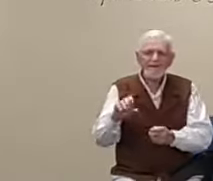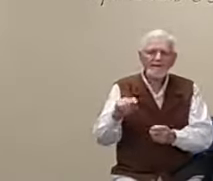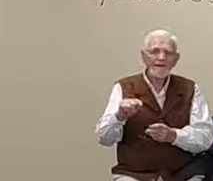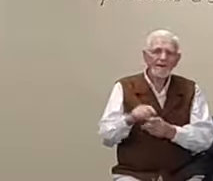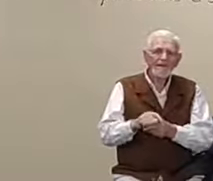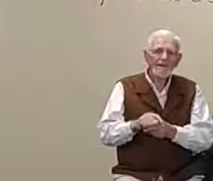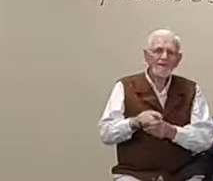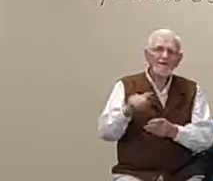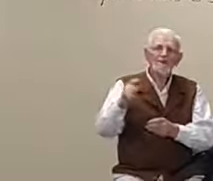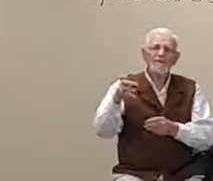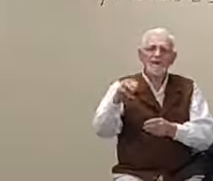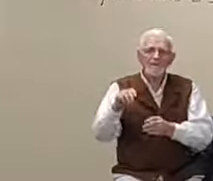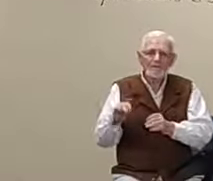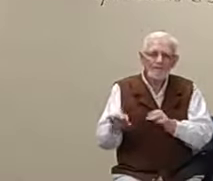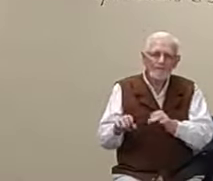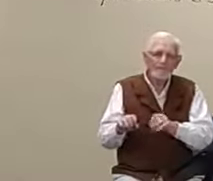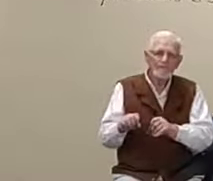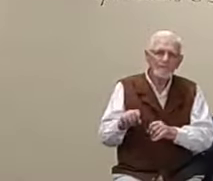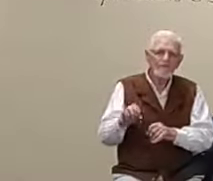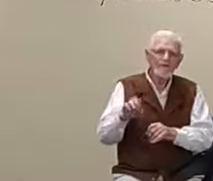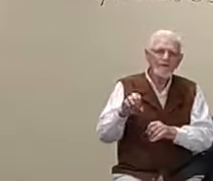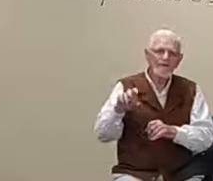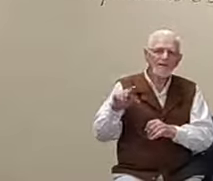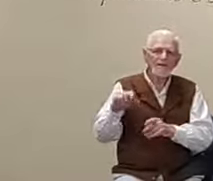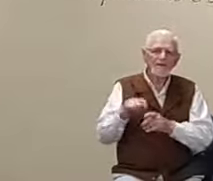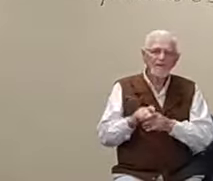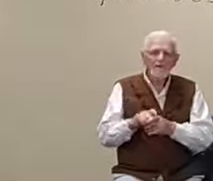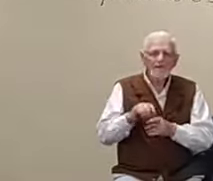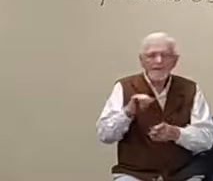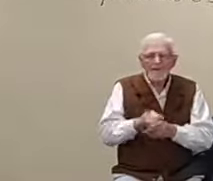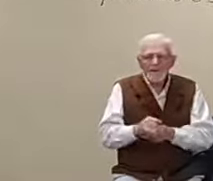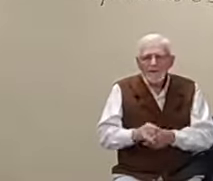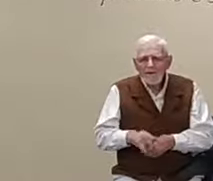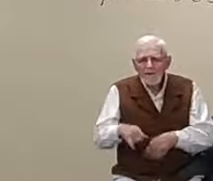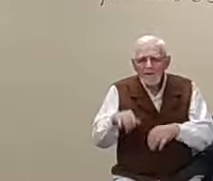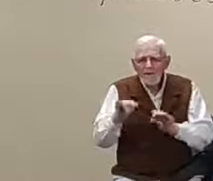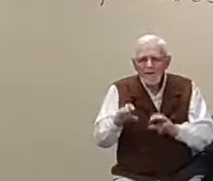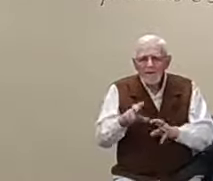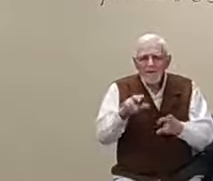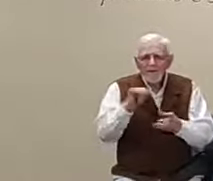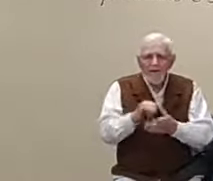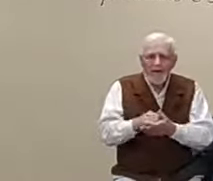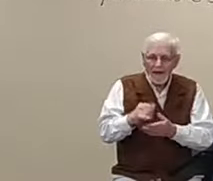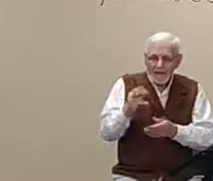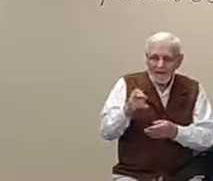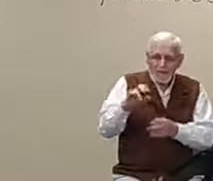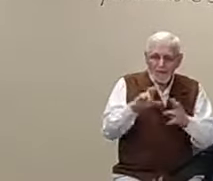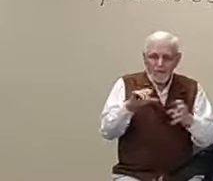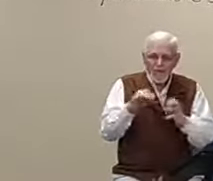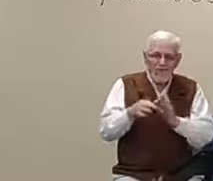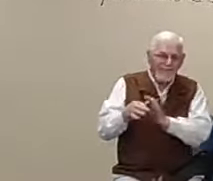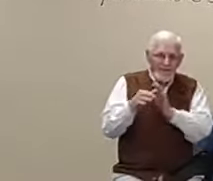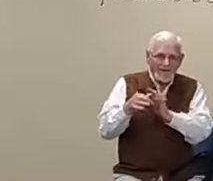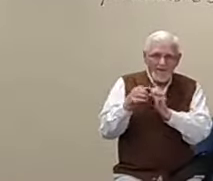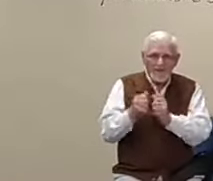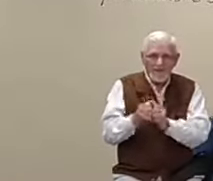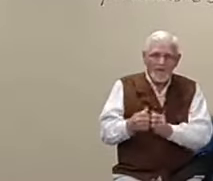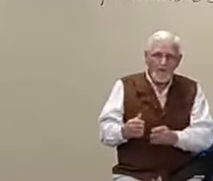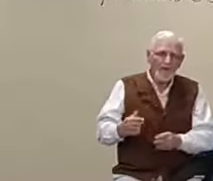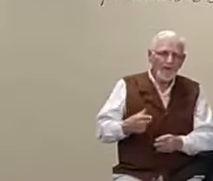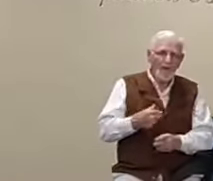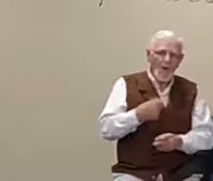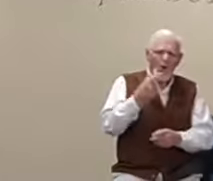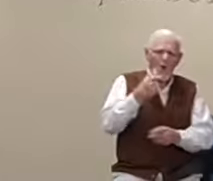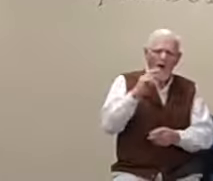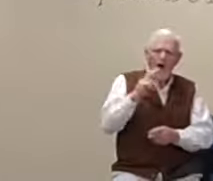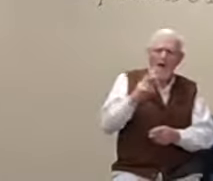Yeah. Thomas's feet. If He will stoop and do that, if He will fellowship with you, how much, you know, who are